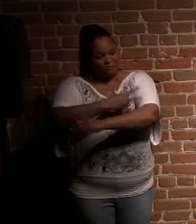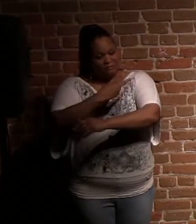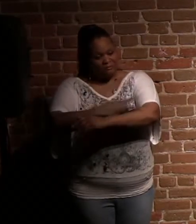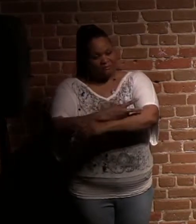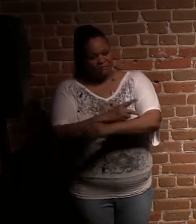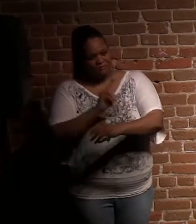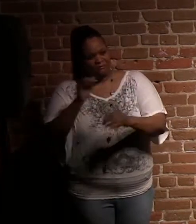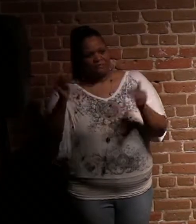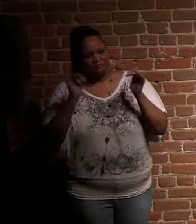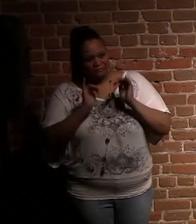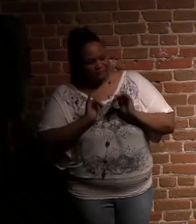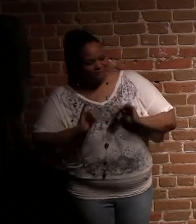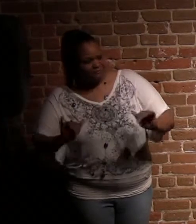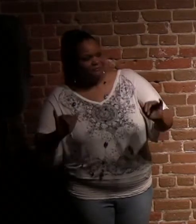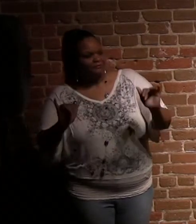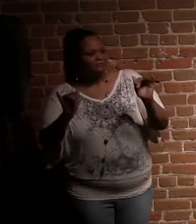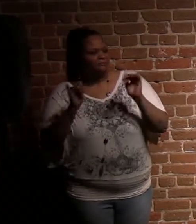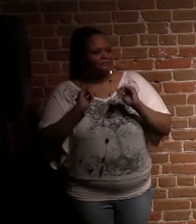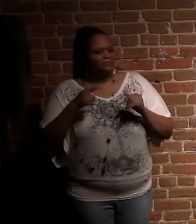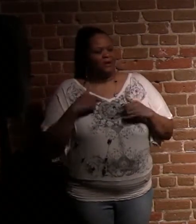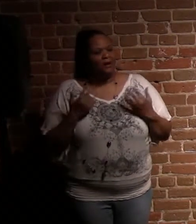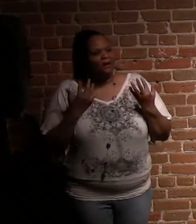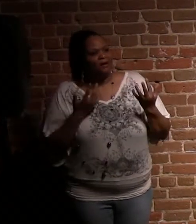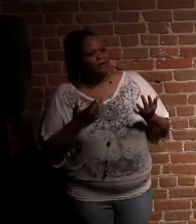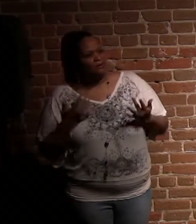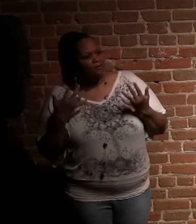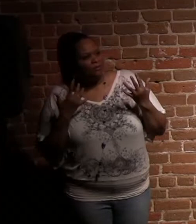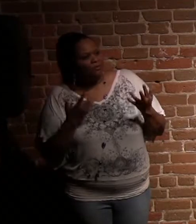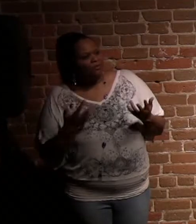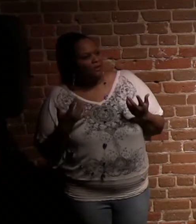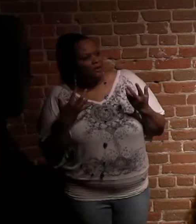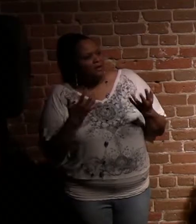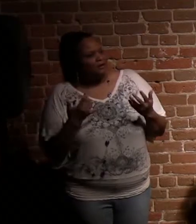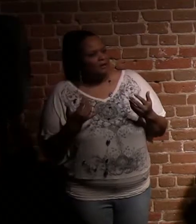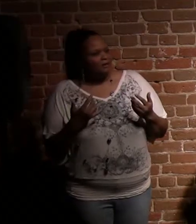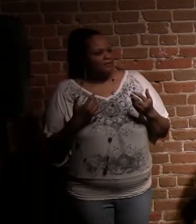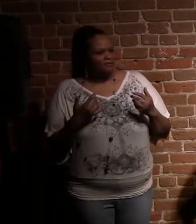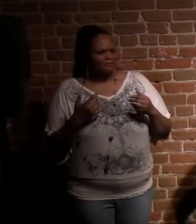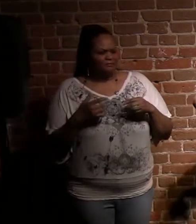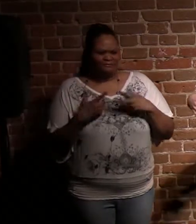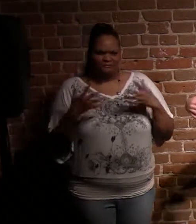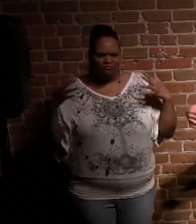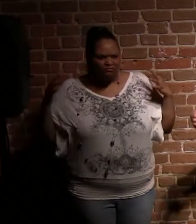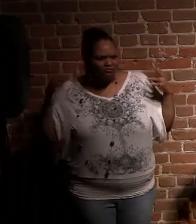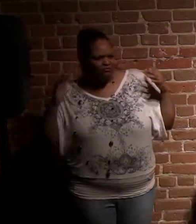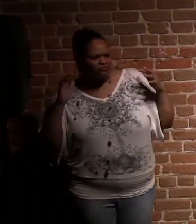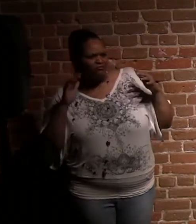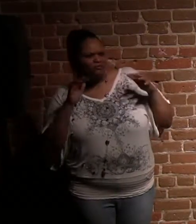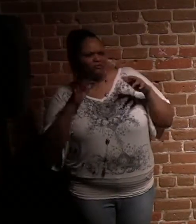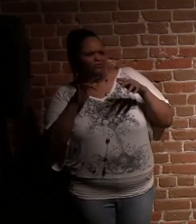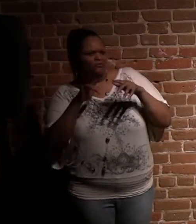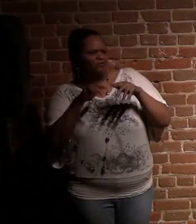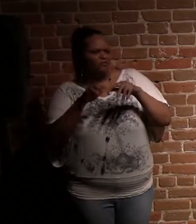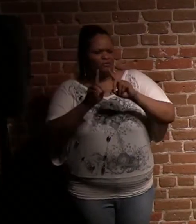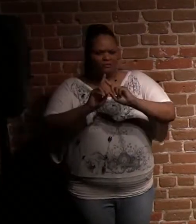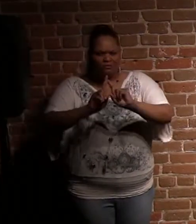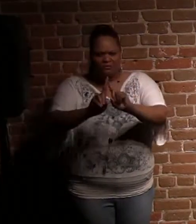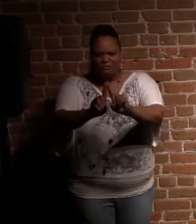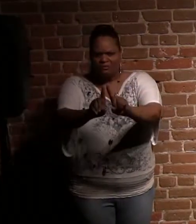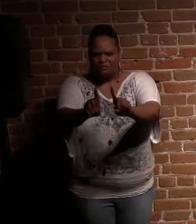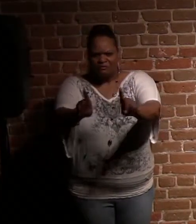I was waiting that time. The same thing. This wave of people just walking through. And even